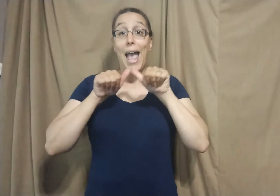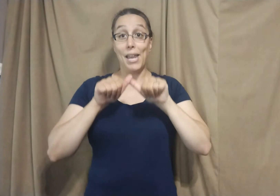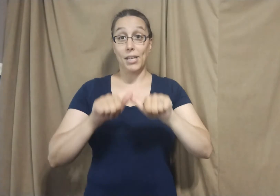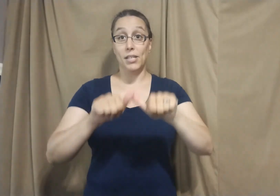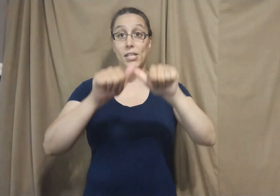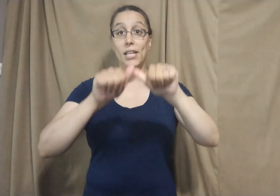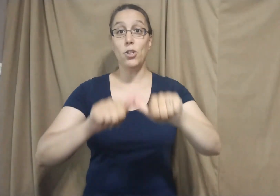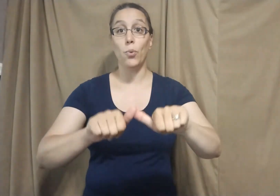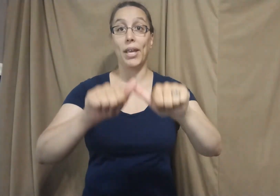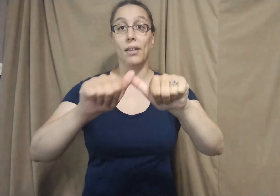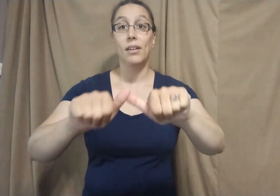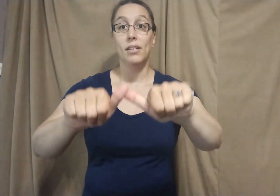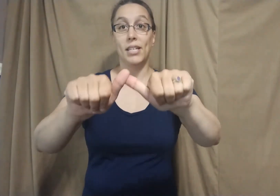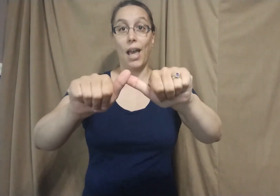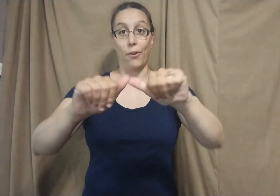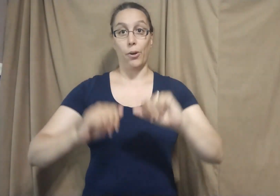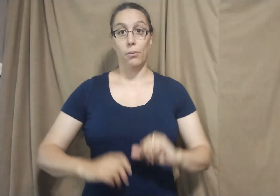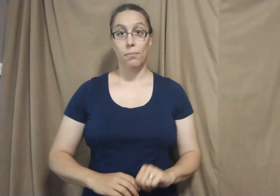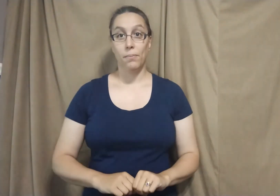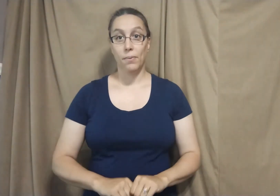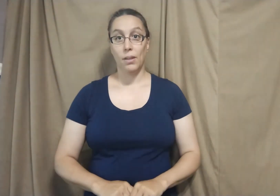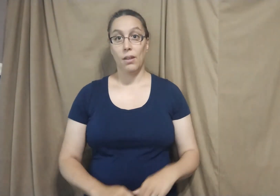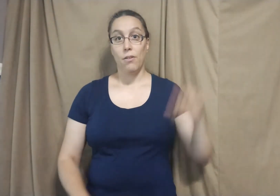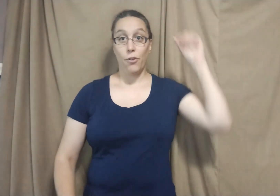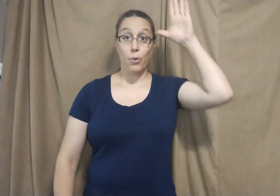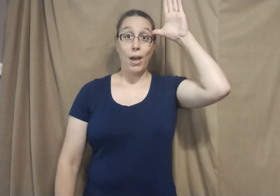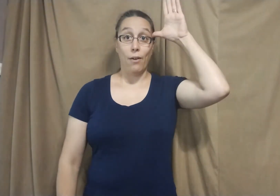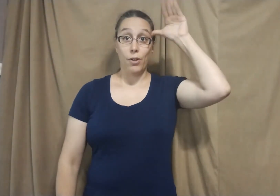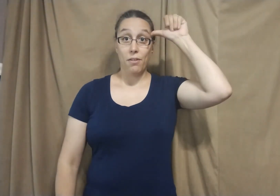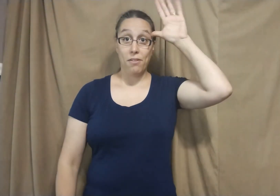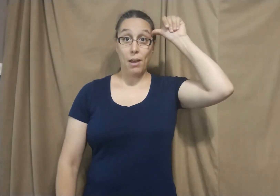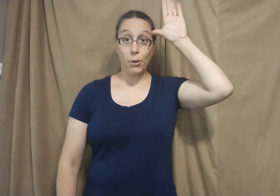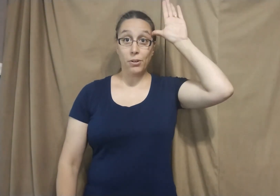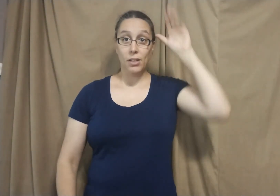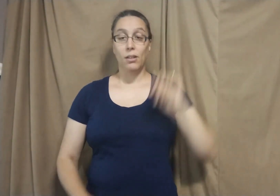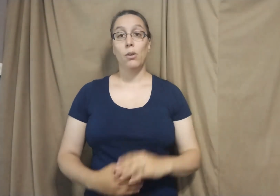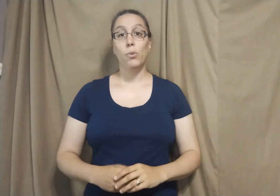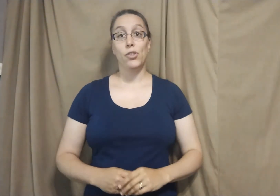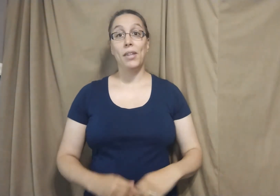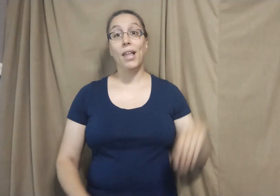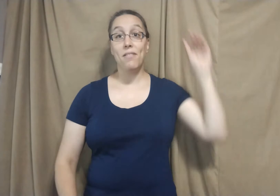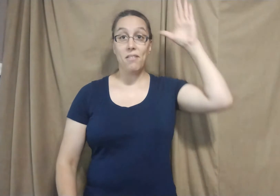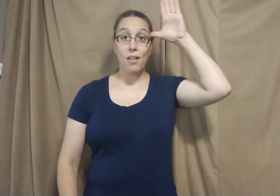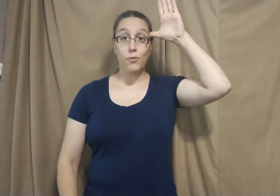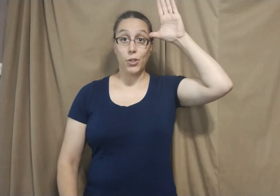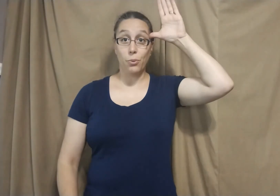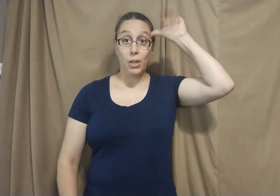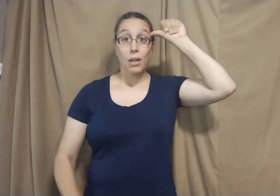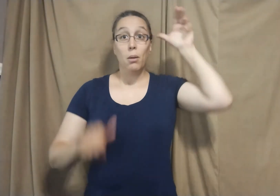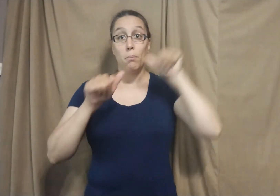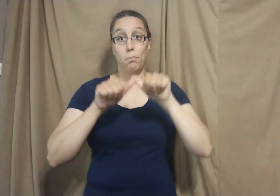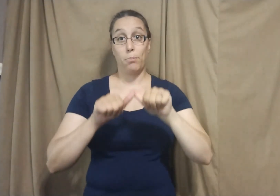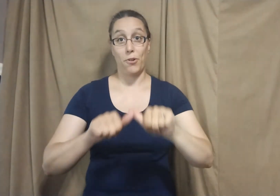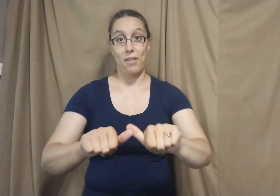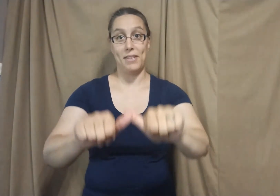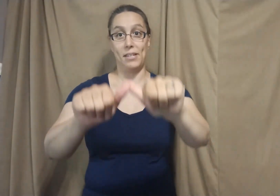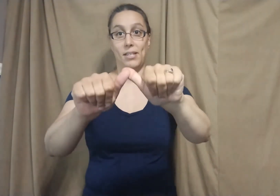and continuing together. So you have stubborn, which then lends itself to persistent.